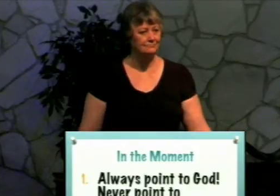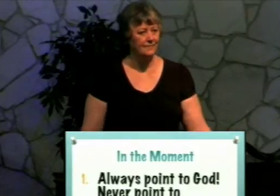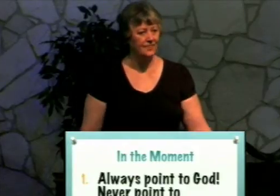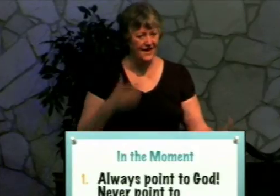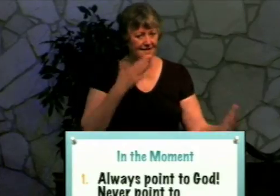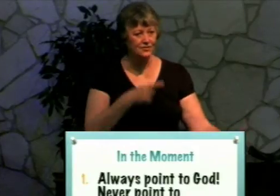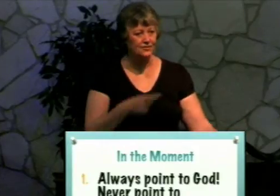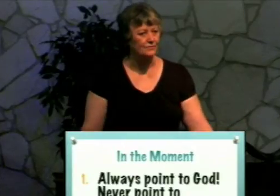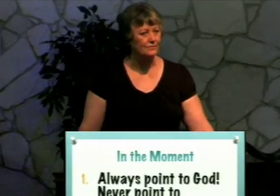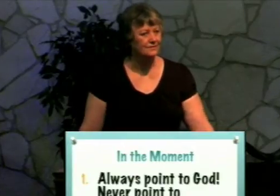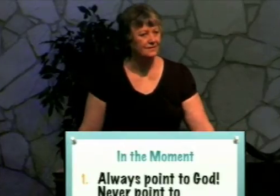to thank you.